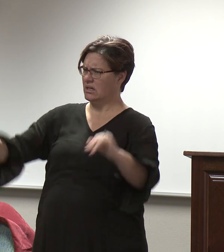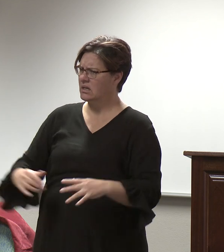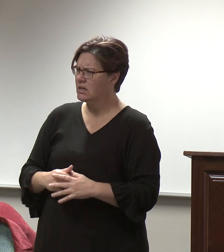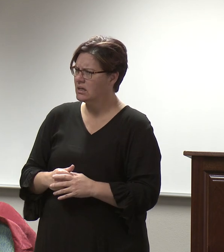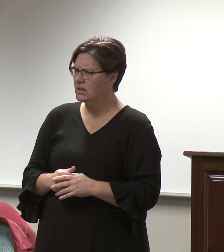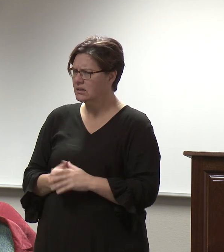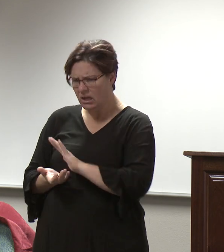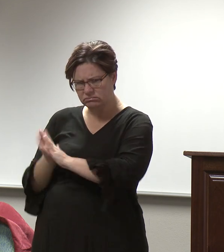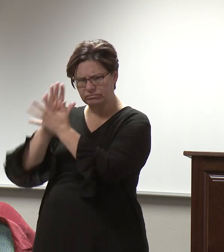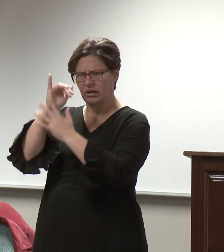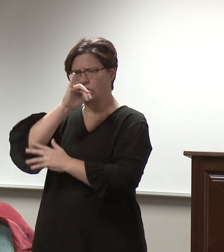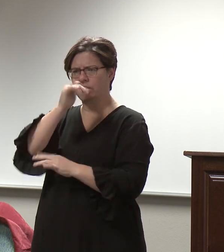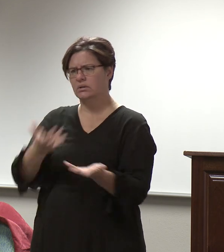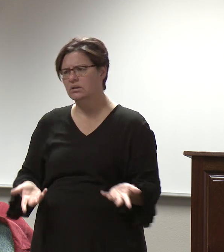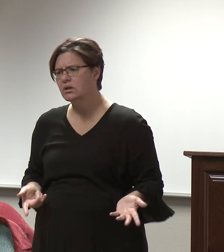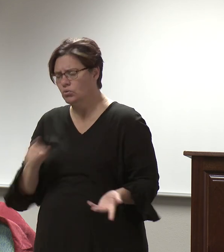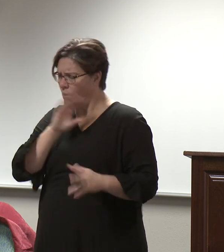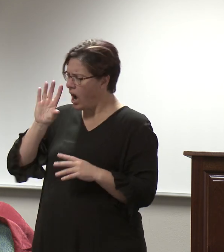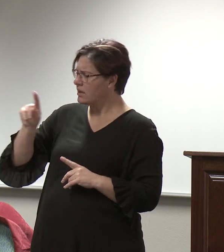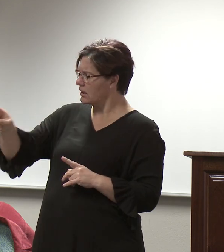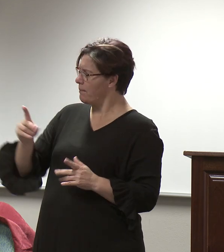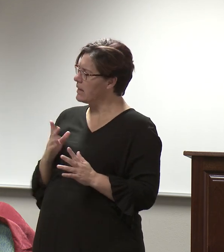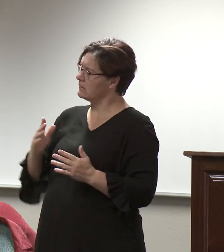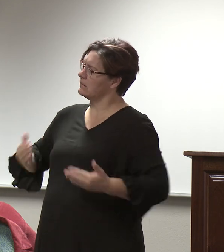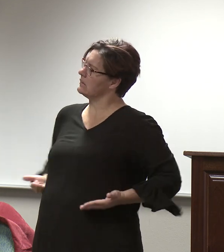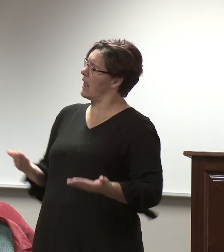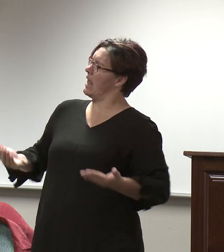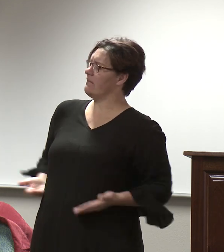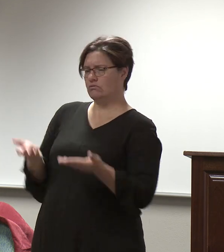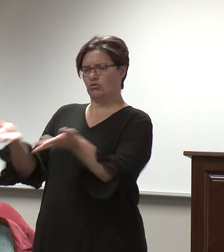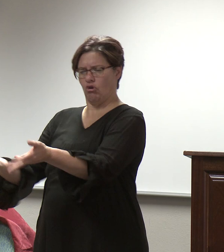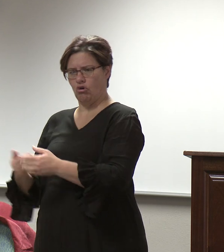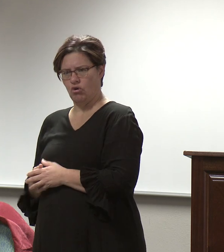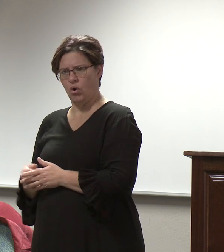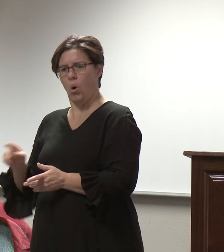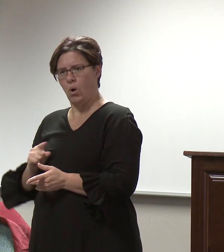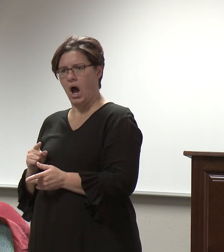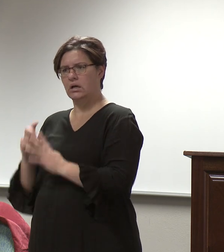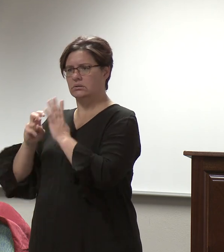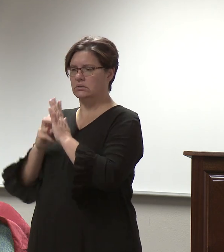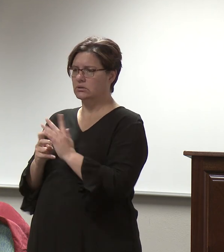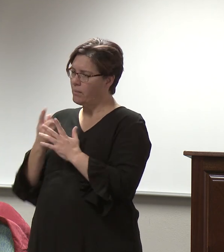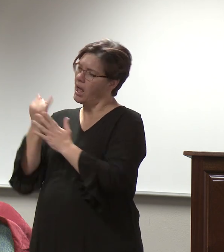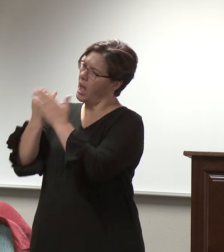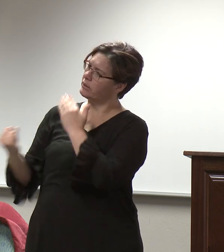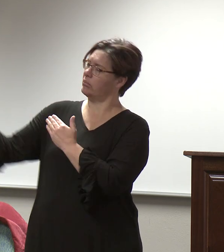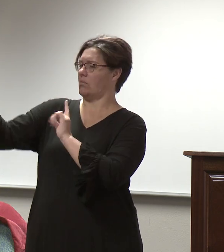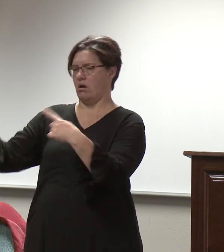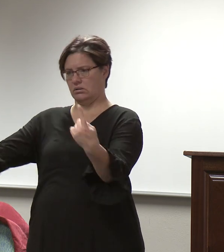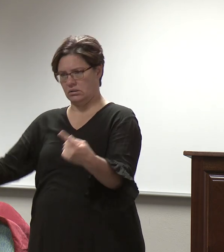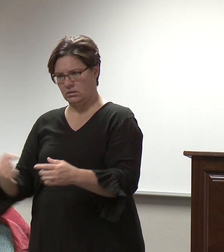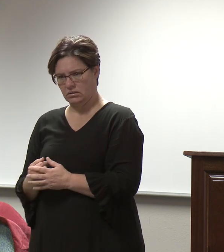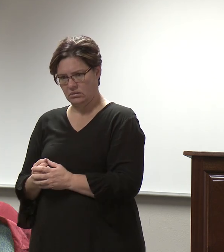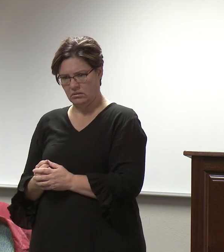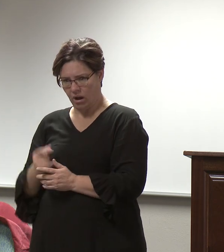say. Because in fact you are asking them to be safe slaves, because they have no conditions to be autonomous. You ask someone